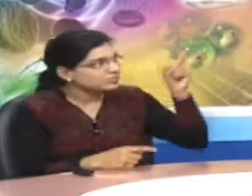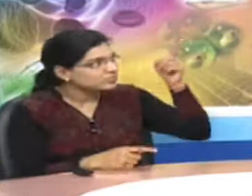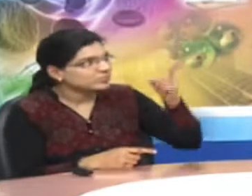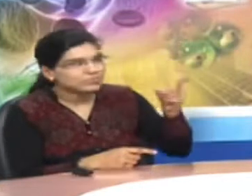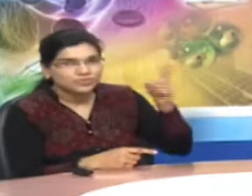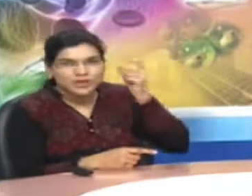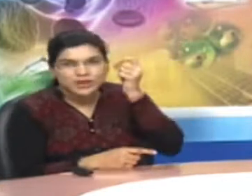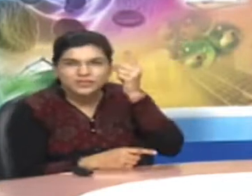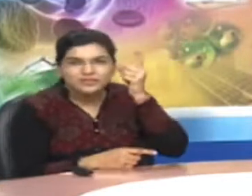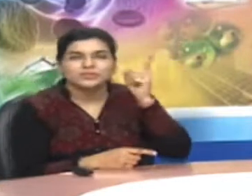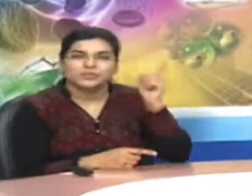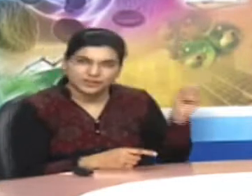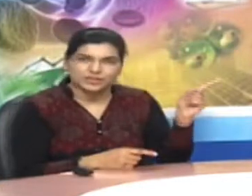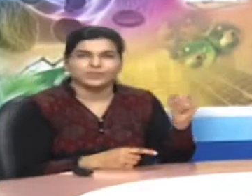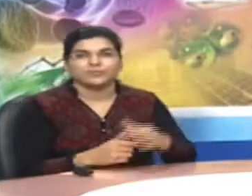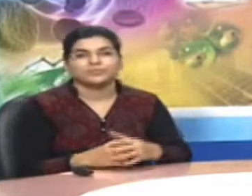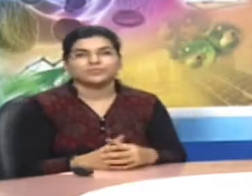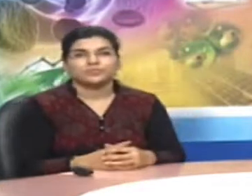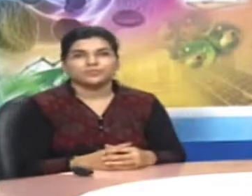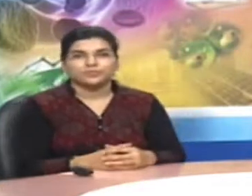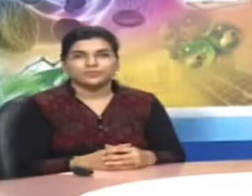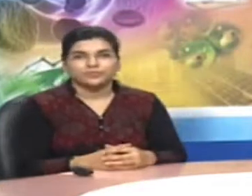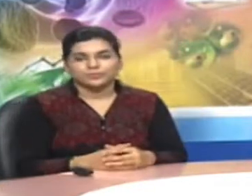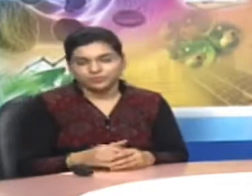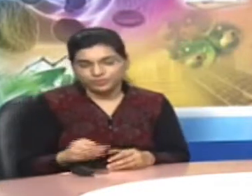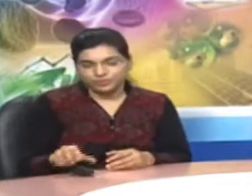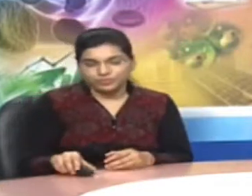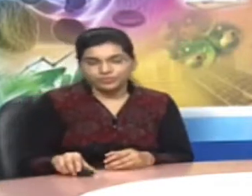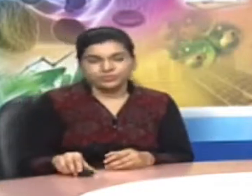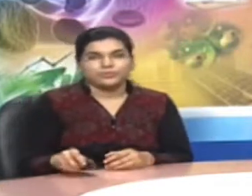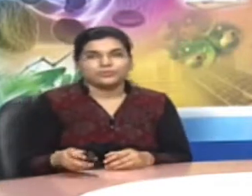as you see in the given slide here.